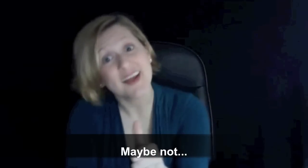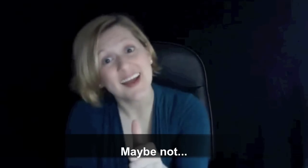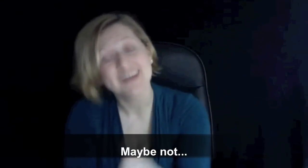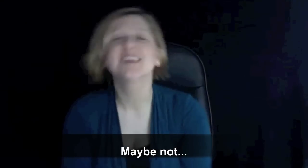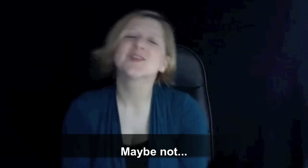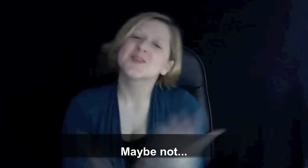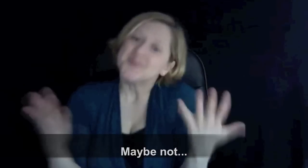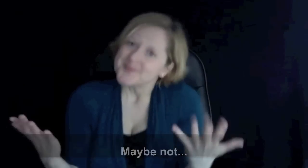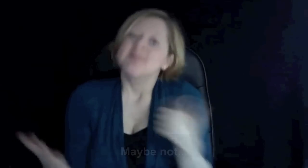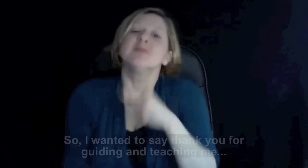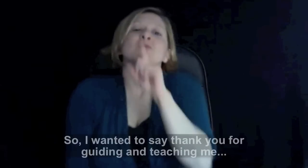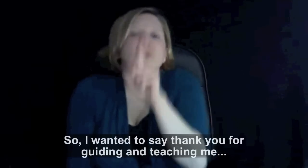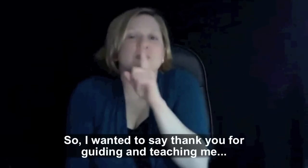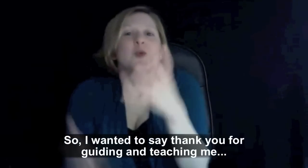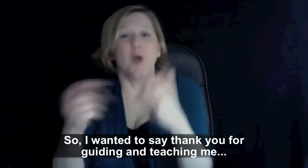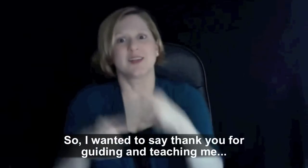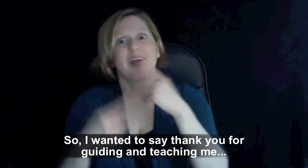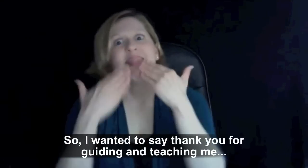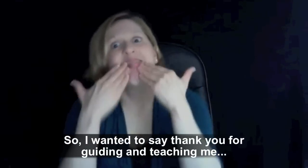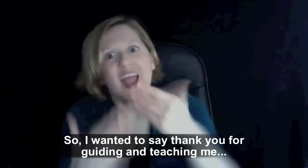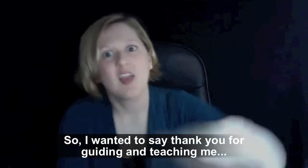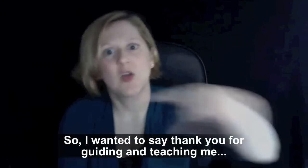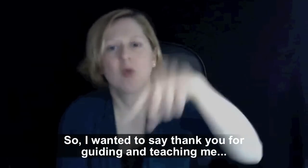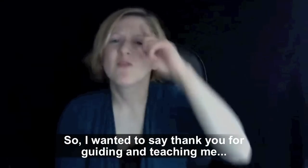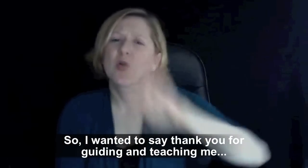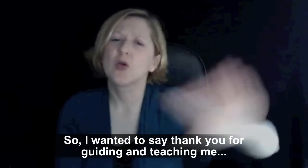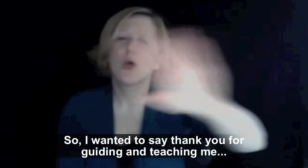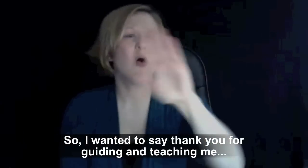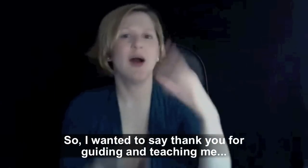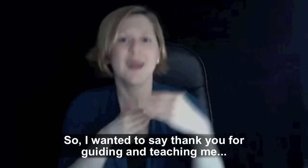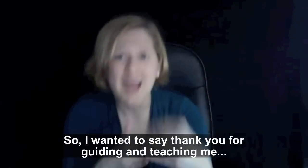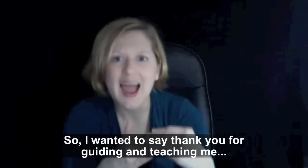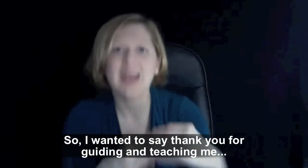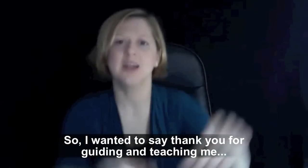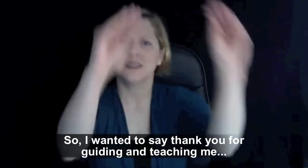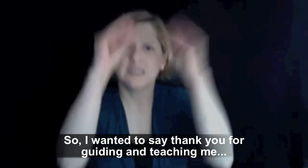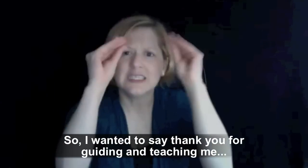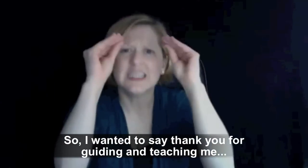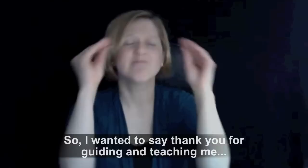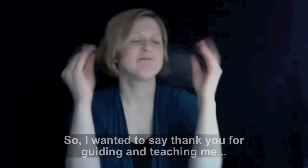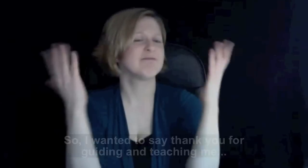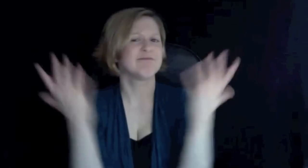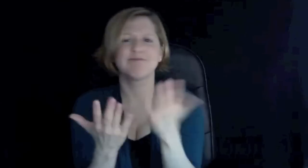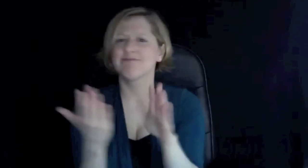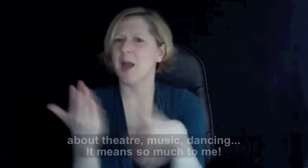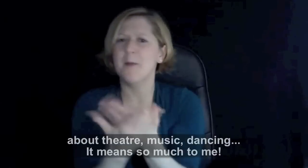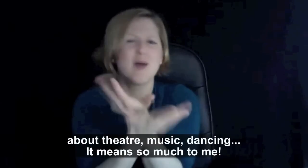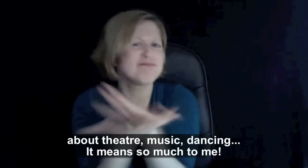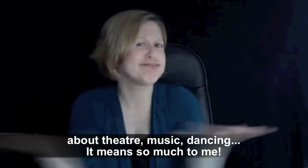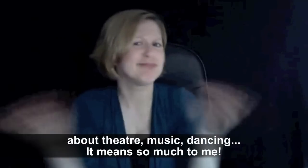music? Maybe not. So I want to say thank you for guiding and teaching me